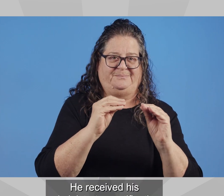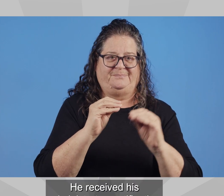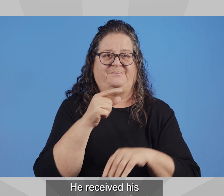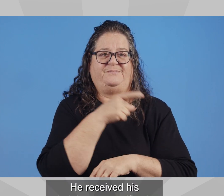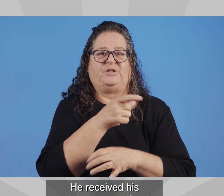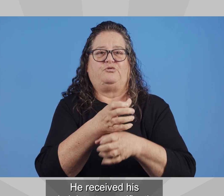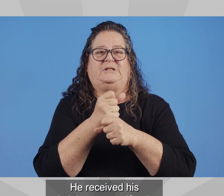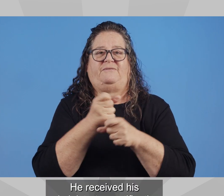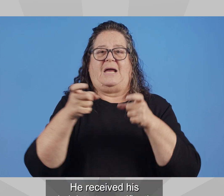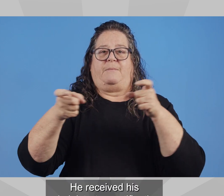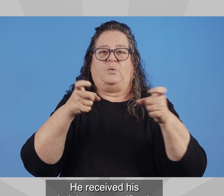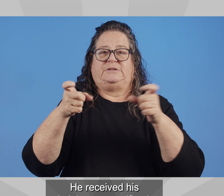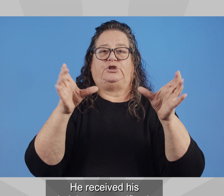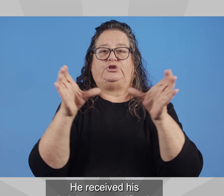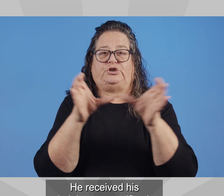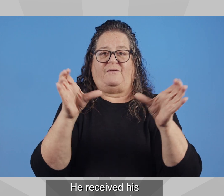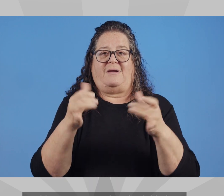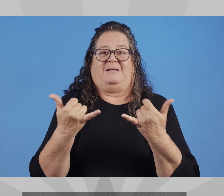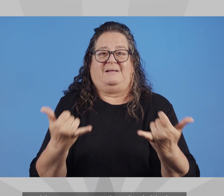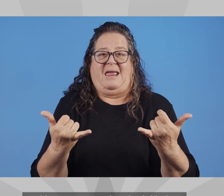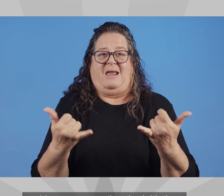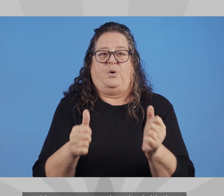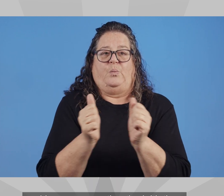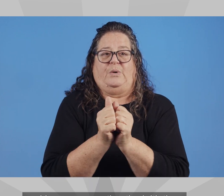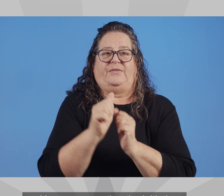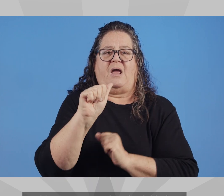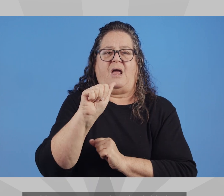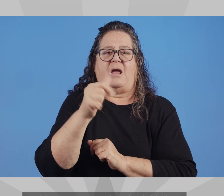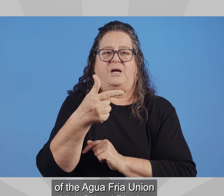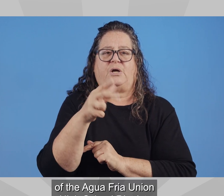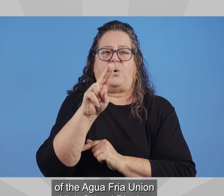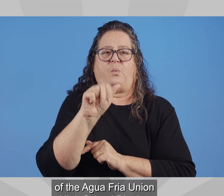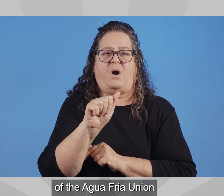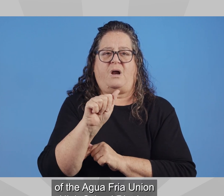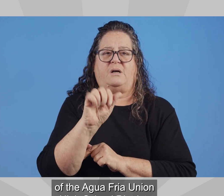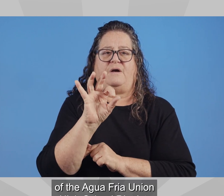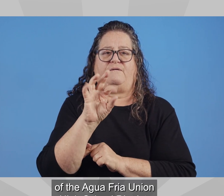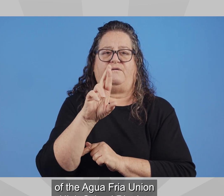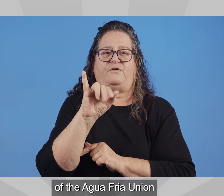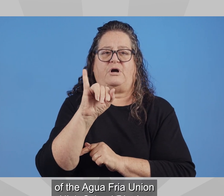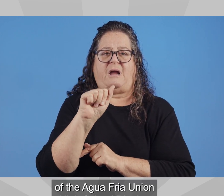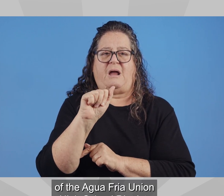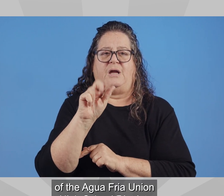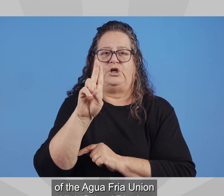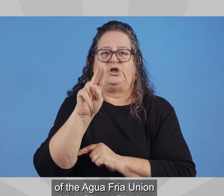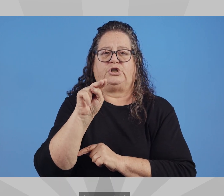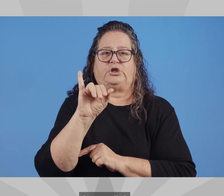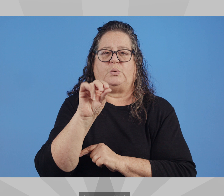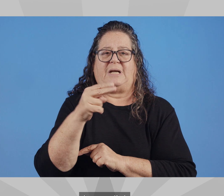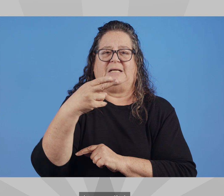He received his administrator certification and is now supporting the initiatives of the Agua Fria Union High School